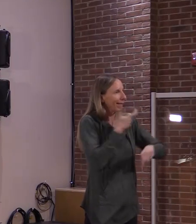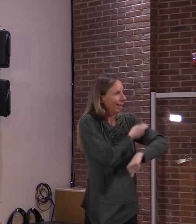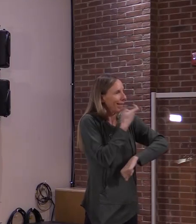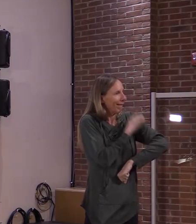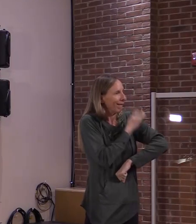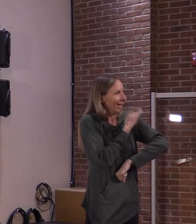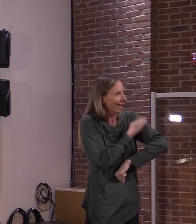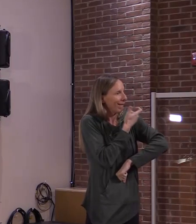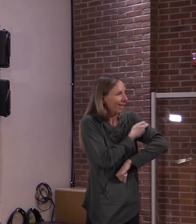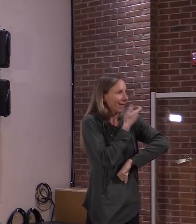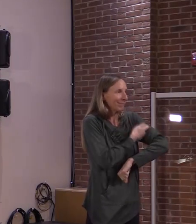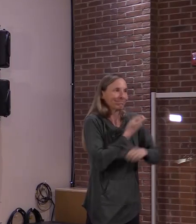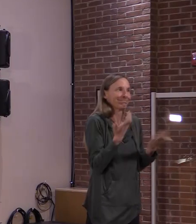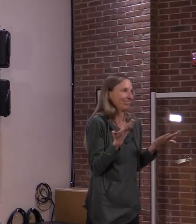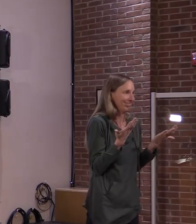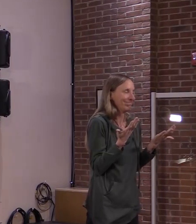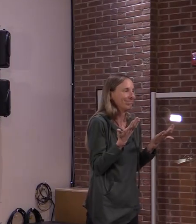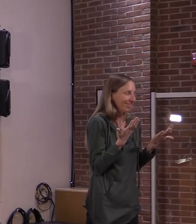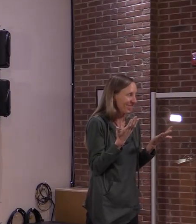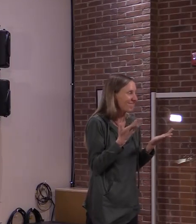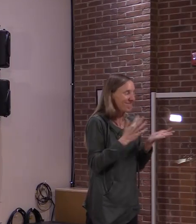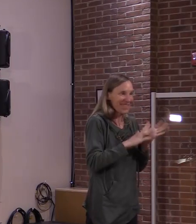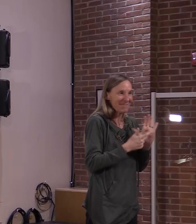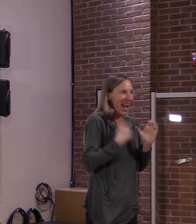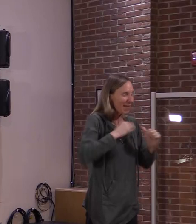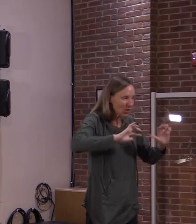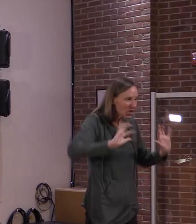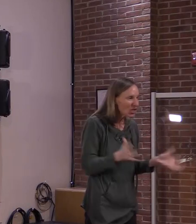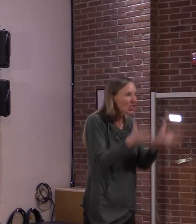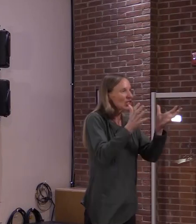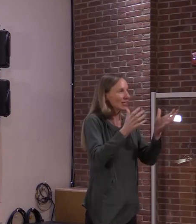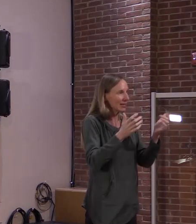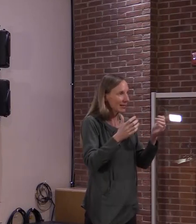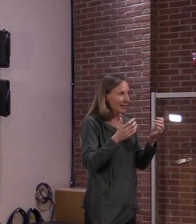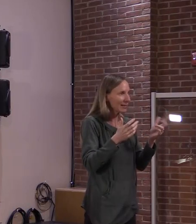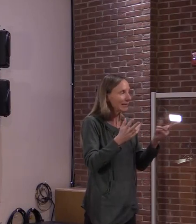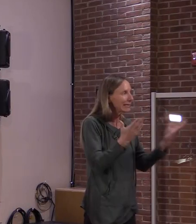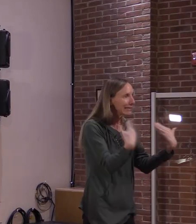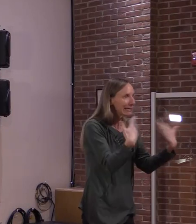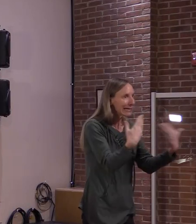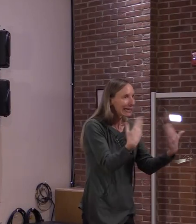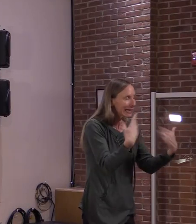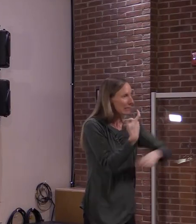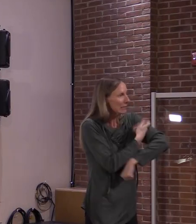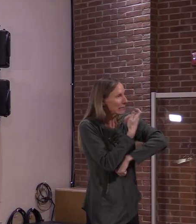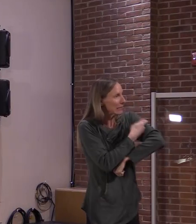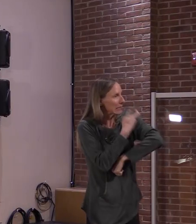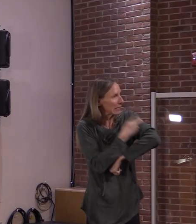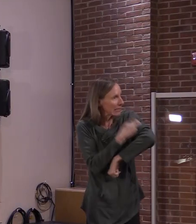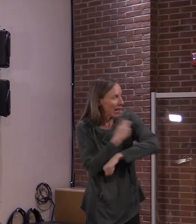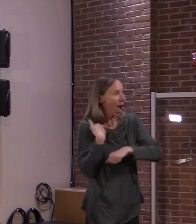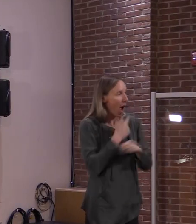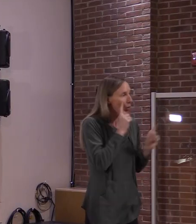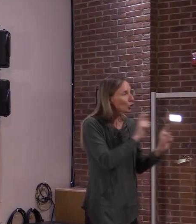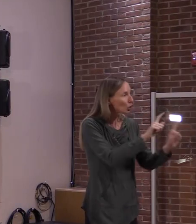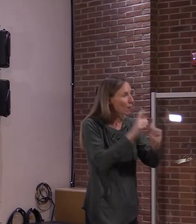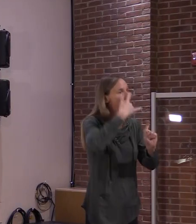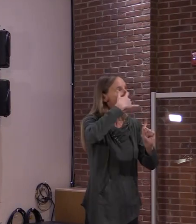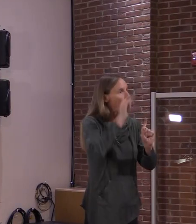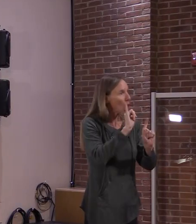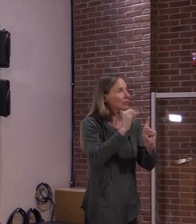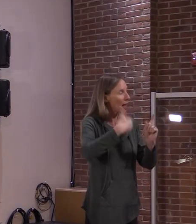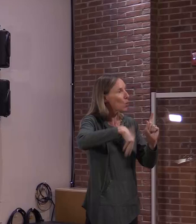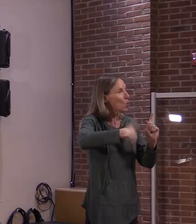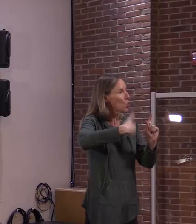the kind of very enthusiastic response that the survey data shows Vermonters are having, leading the nation